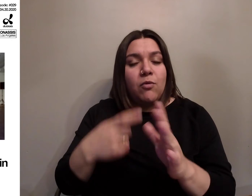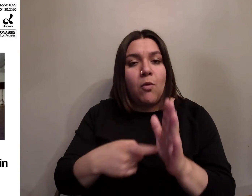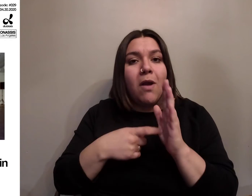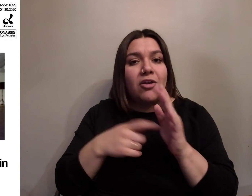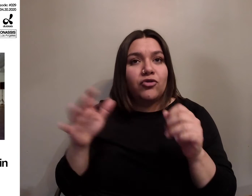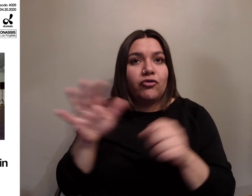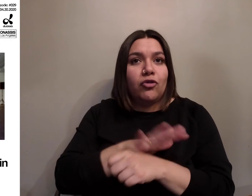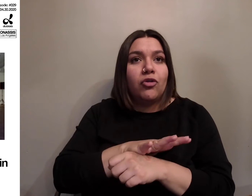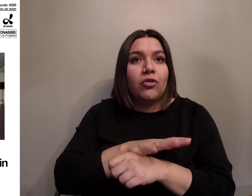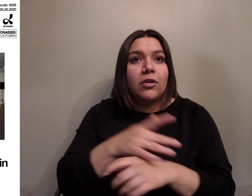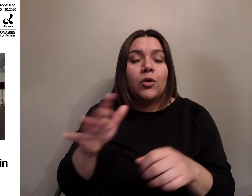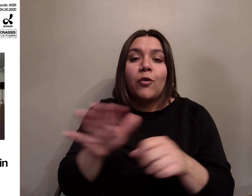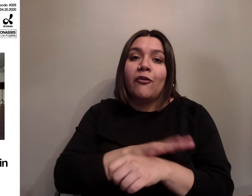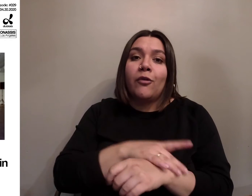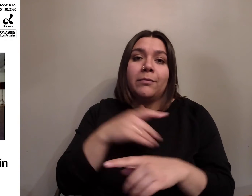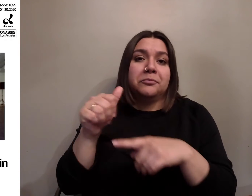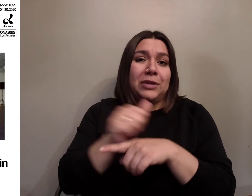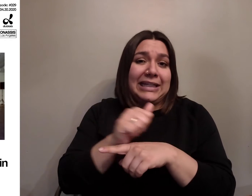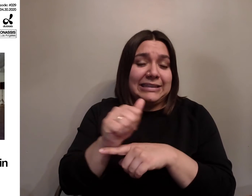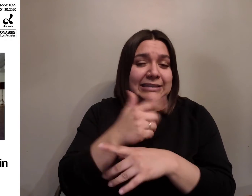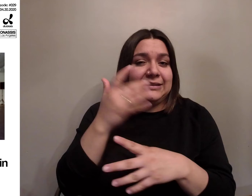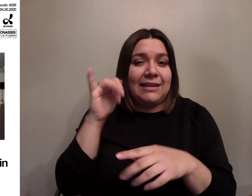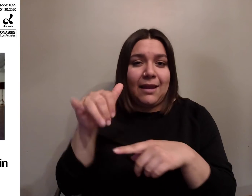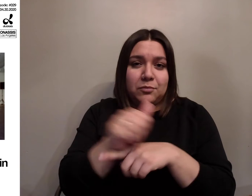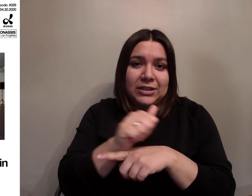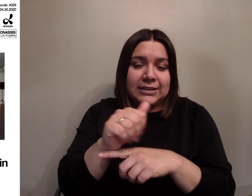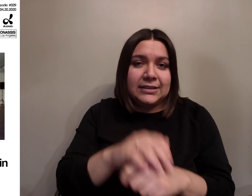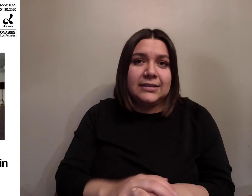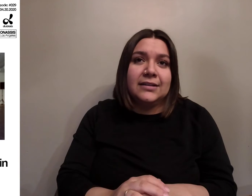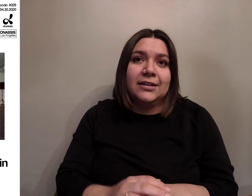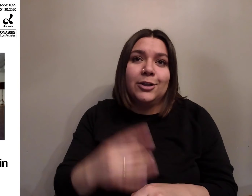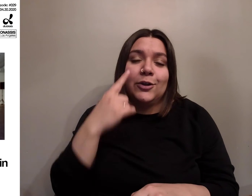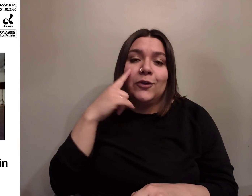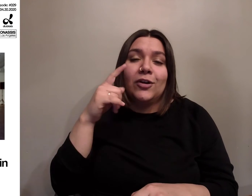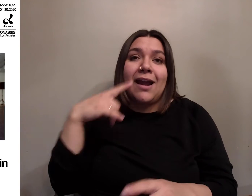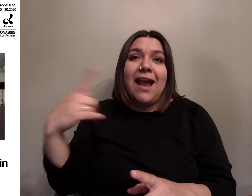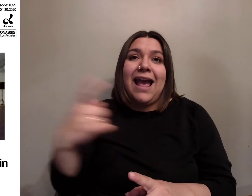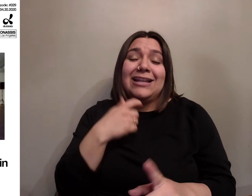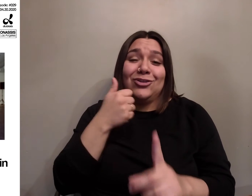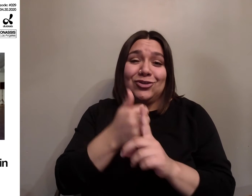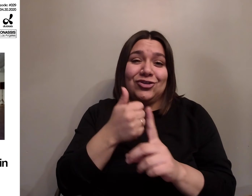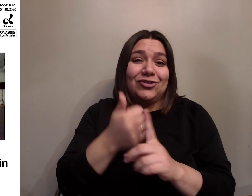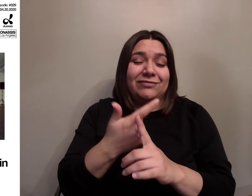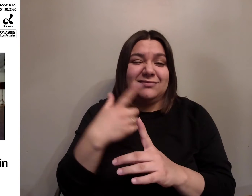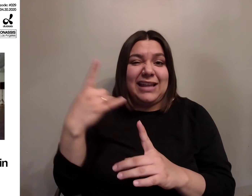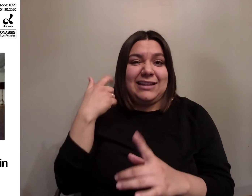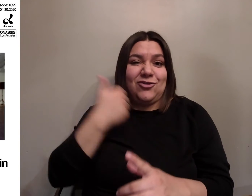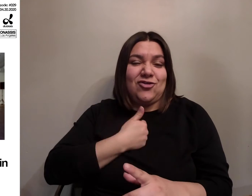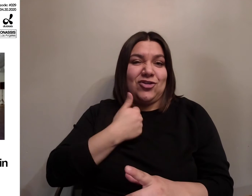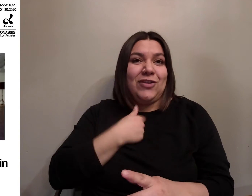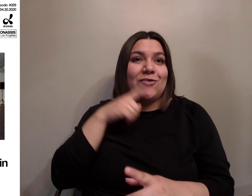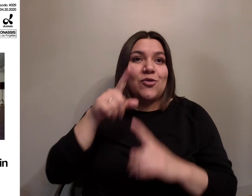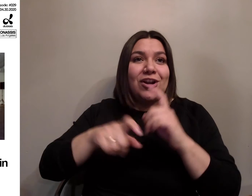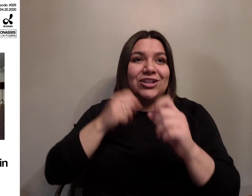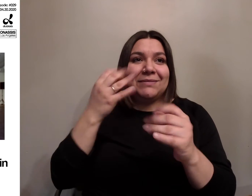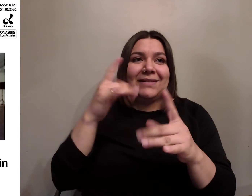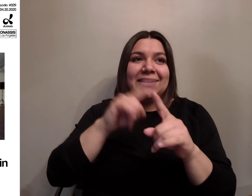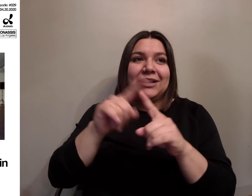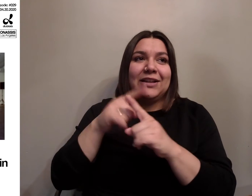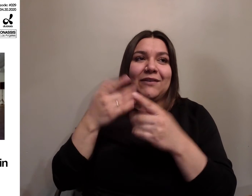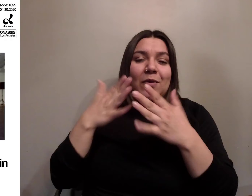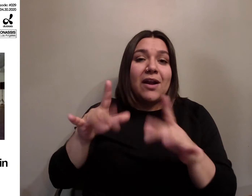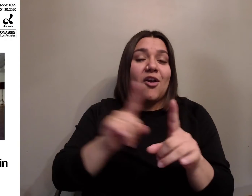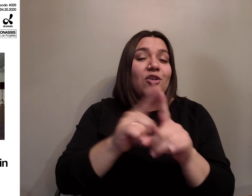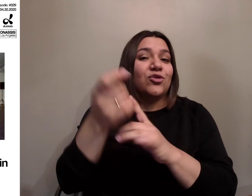are the other possibilities outside of what we know, which is basically a world that